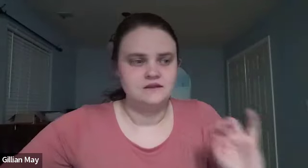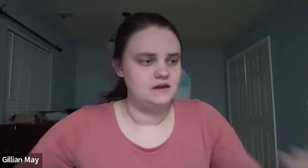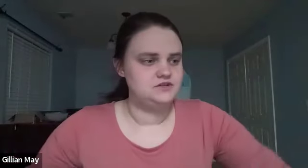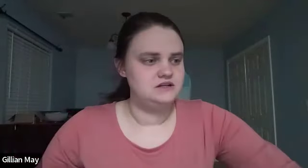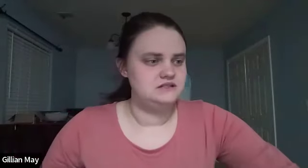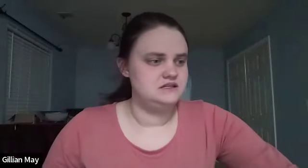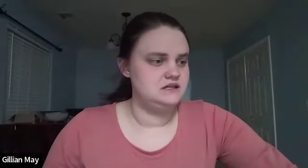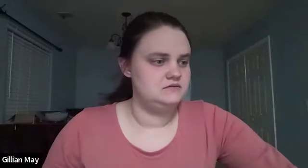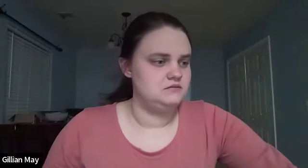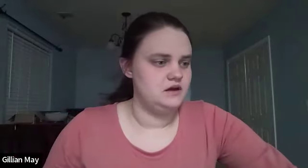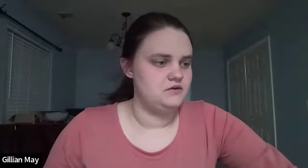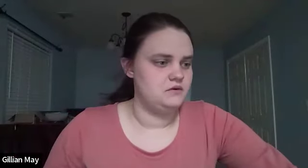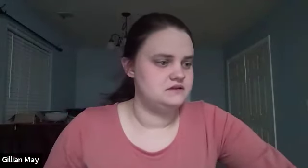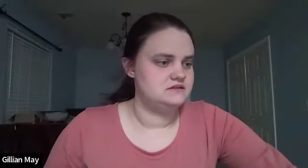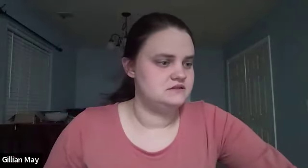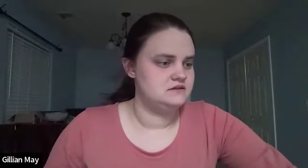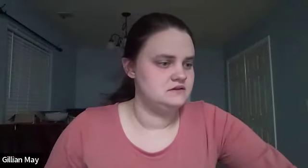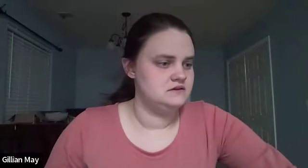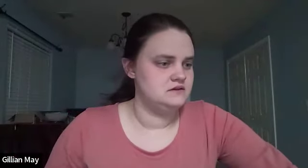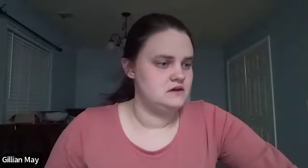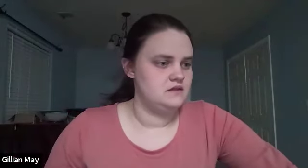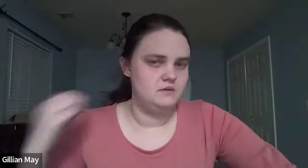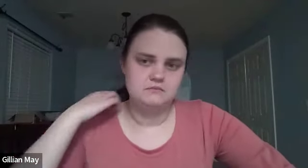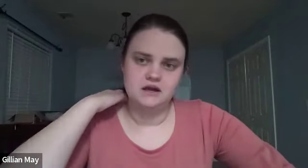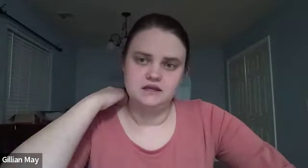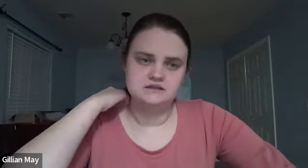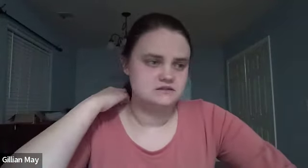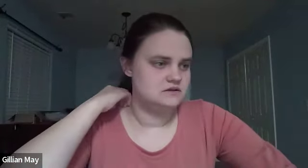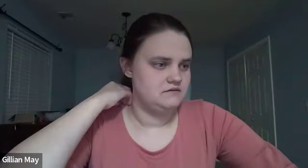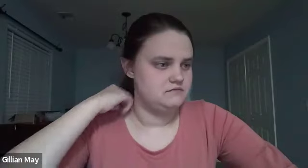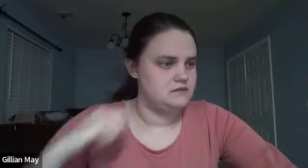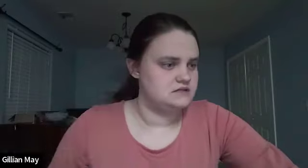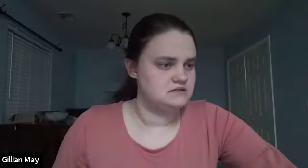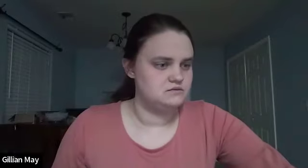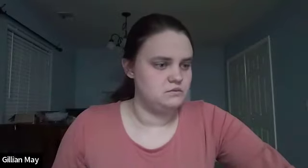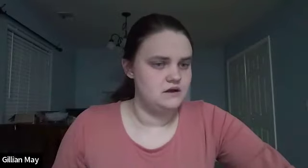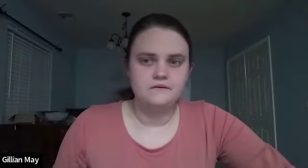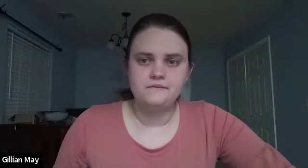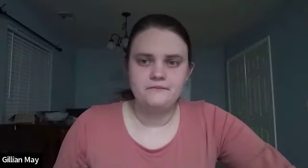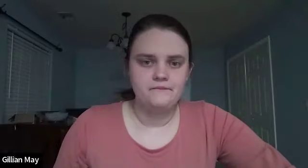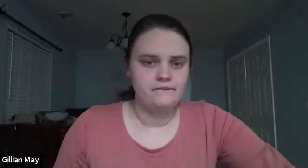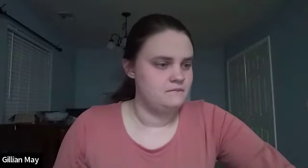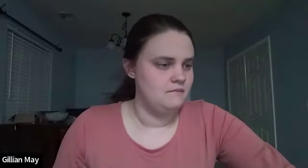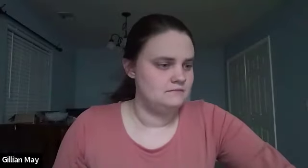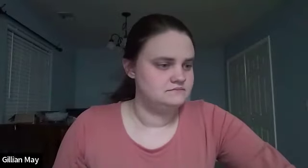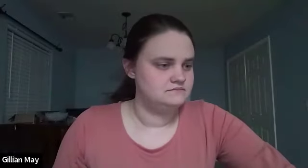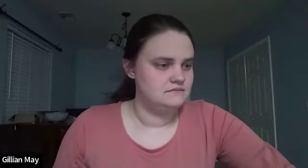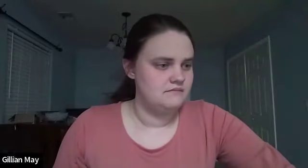I'm trying to see what other ones that we might have missed as well. So if you